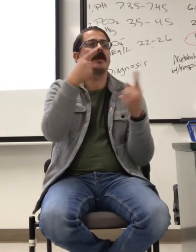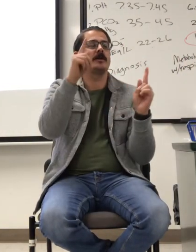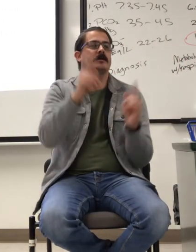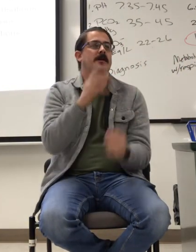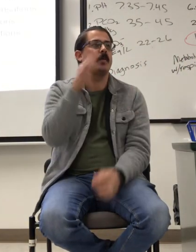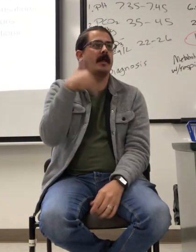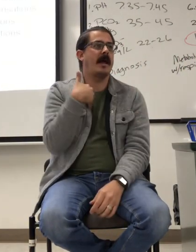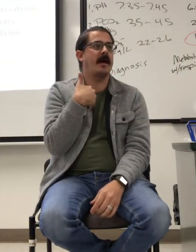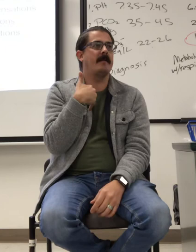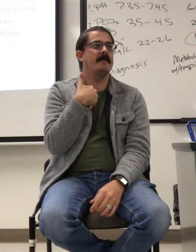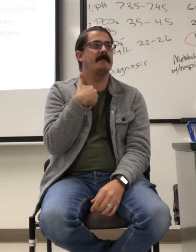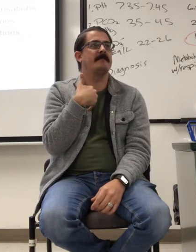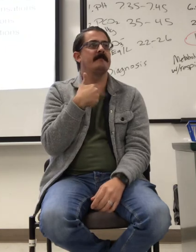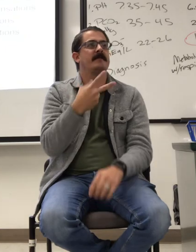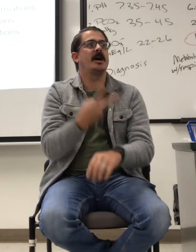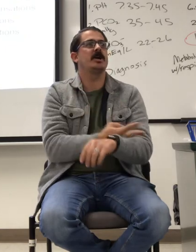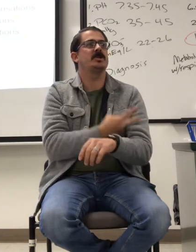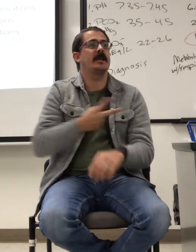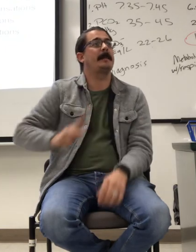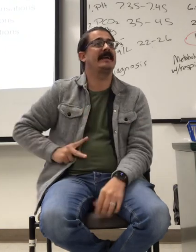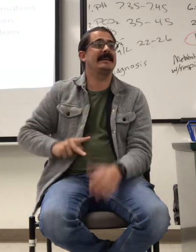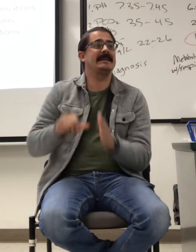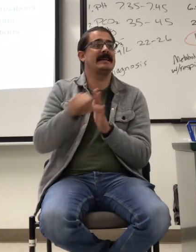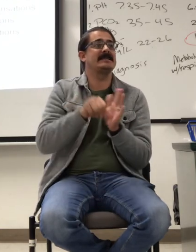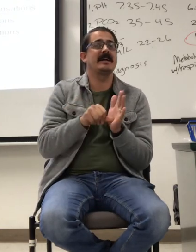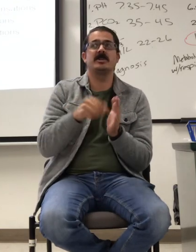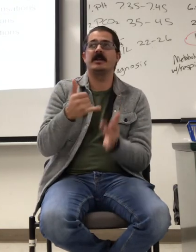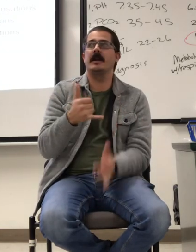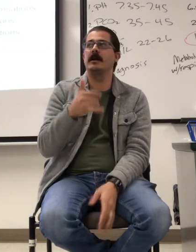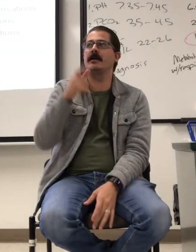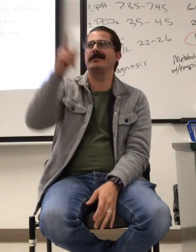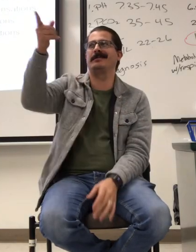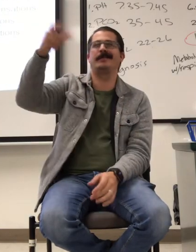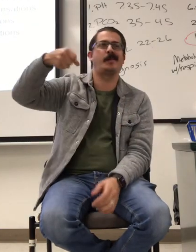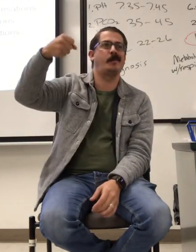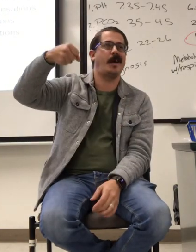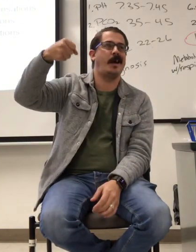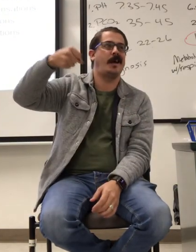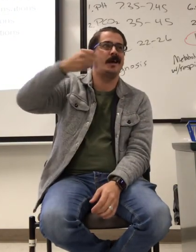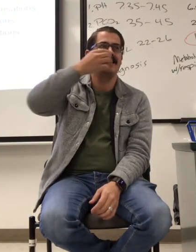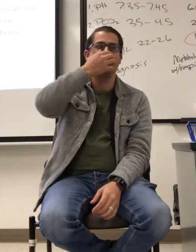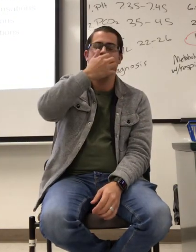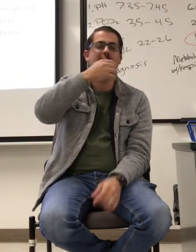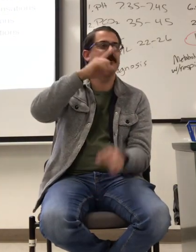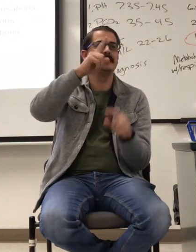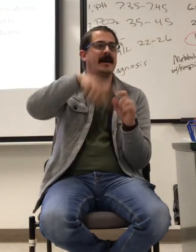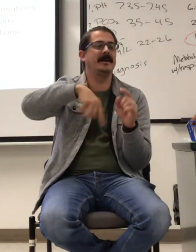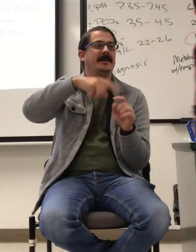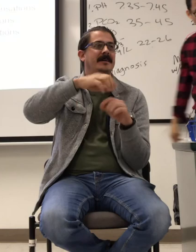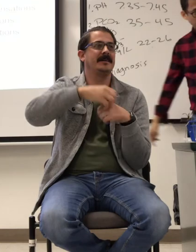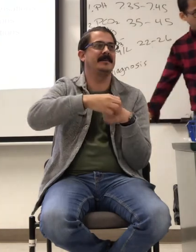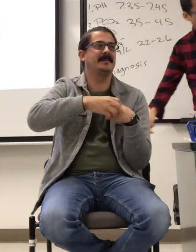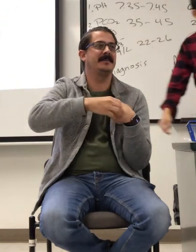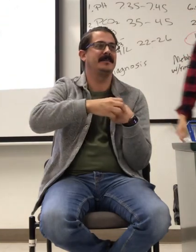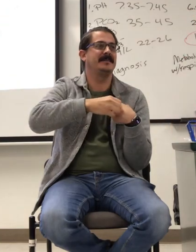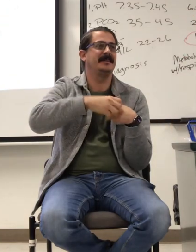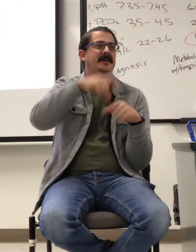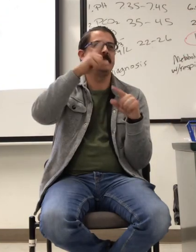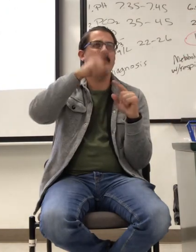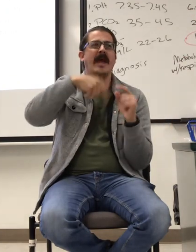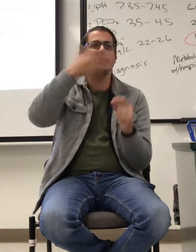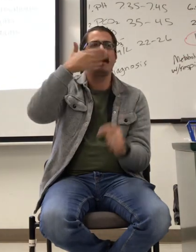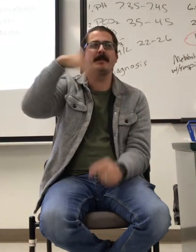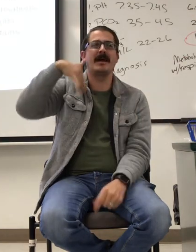We all have a sheep kidney dissection. They're in there in a bag. You can't smell them yet because I didn't cut the bag open yet.